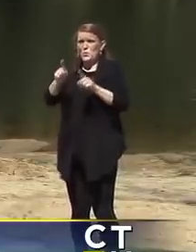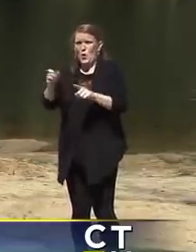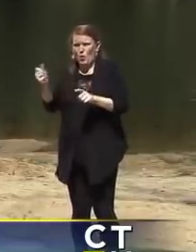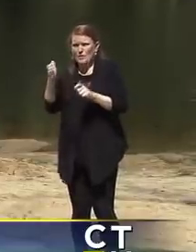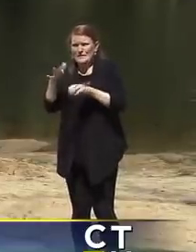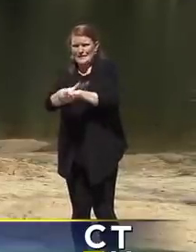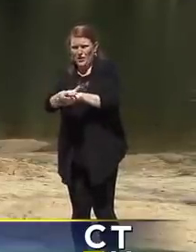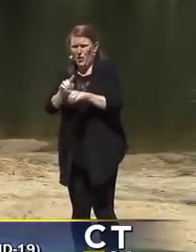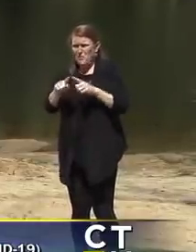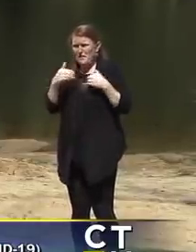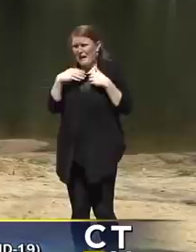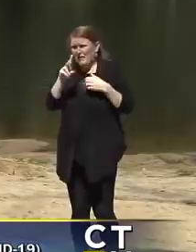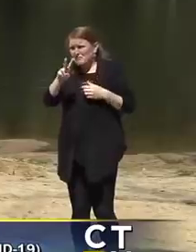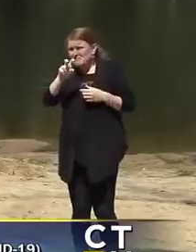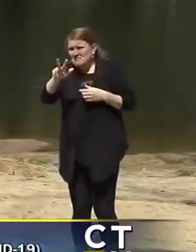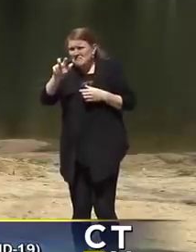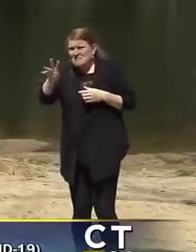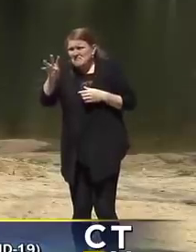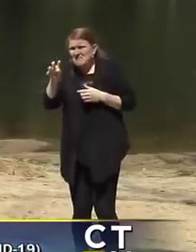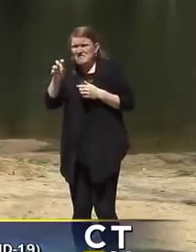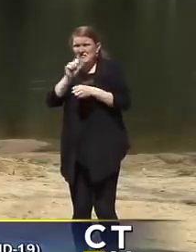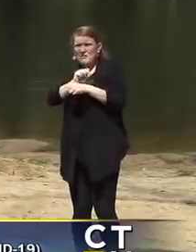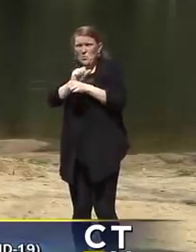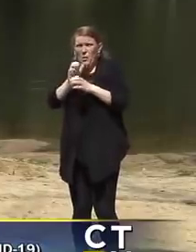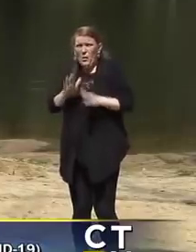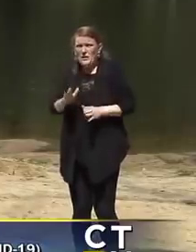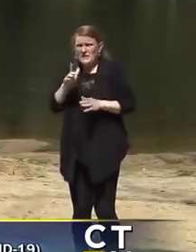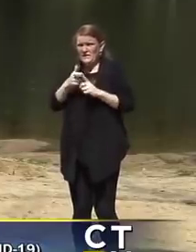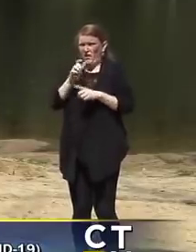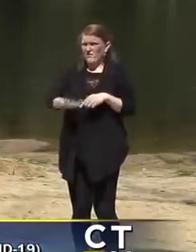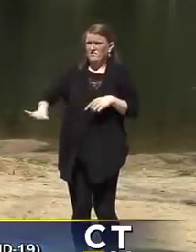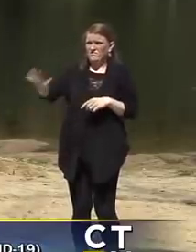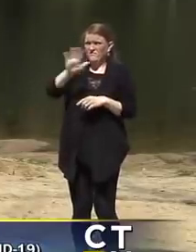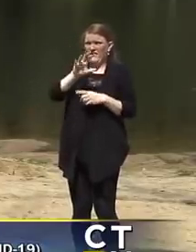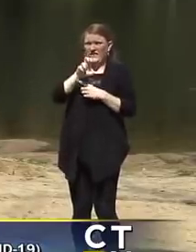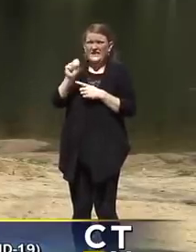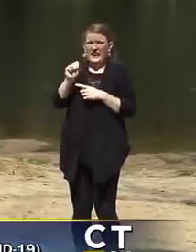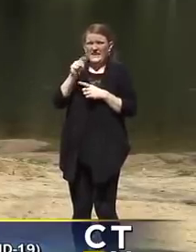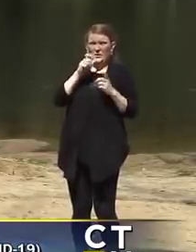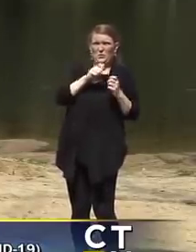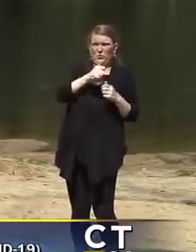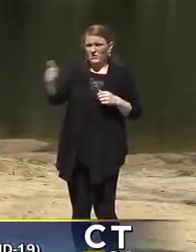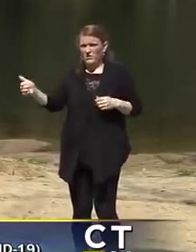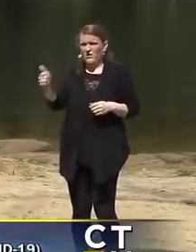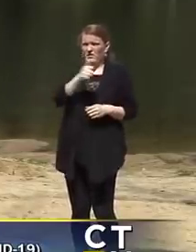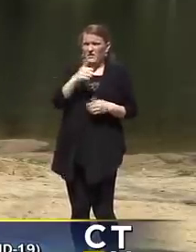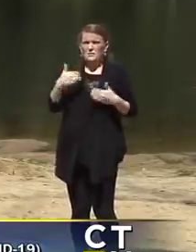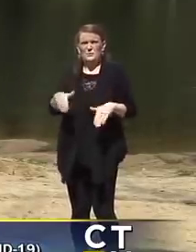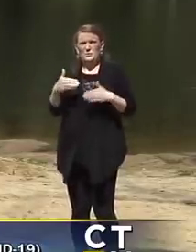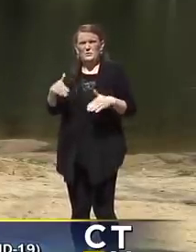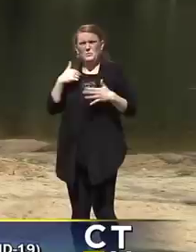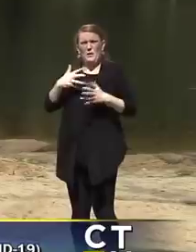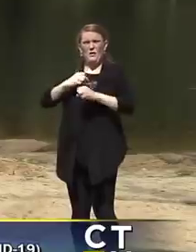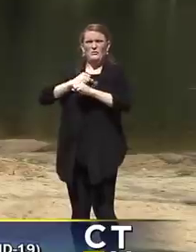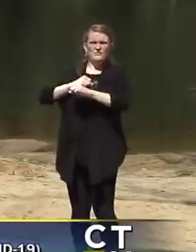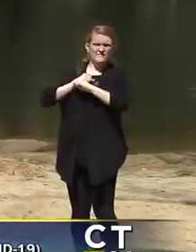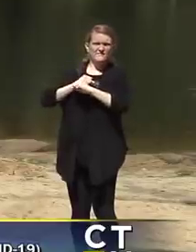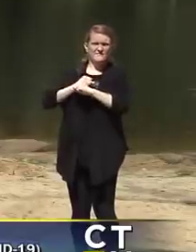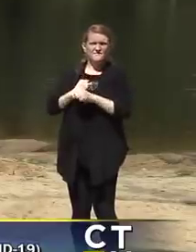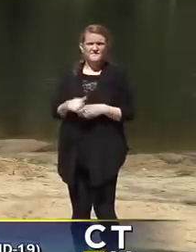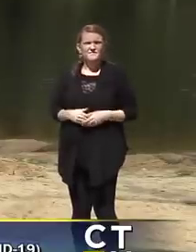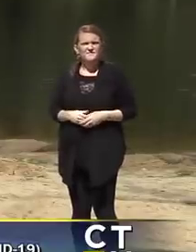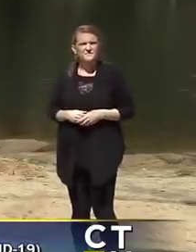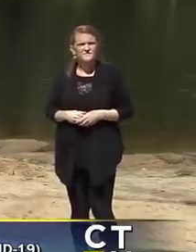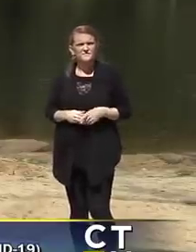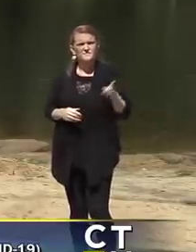been less affected by COVID over the last 2 months, and I want to keep it that way. Have you had any contact with them since they made